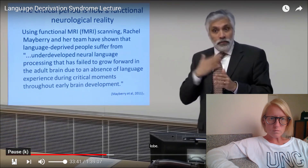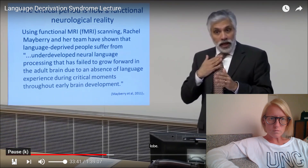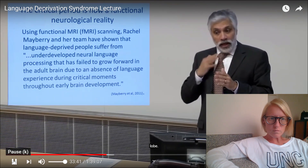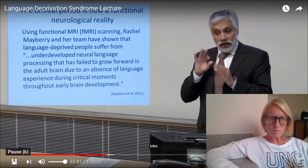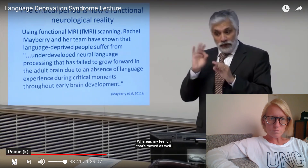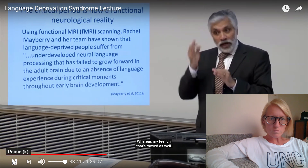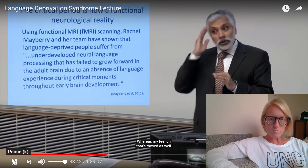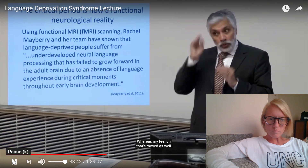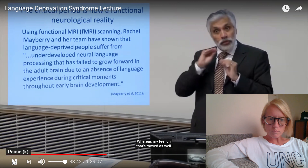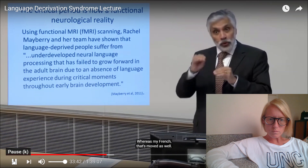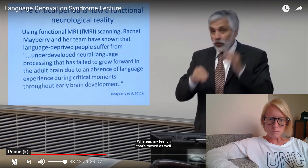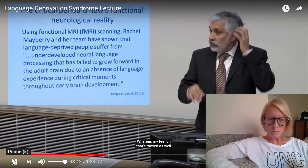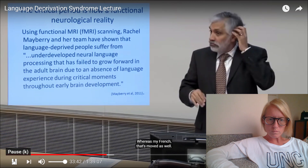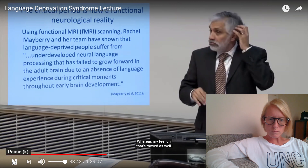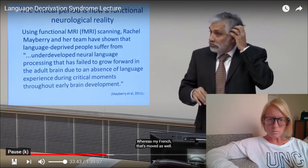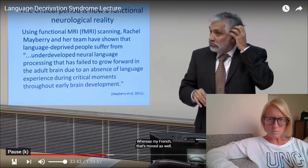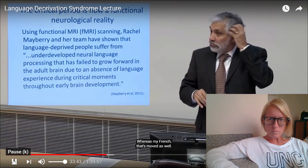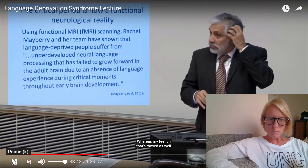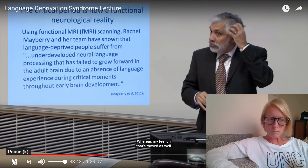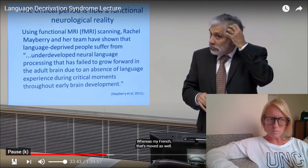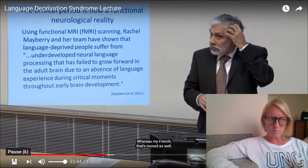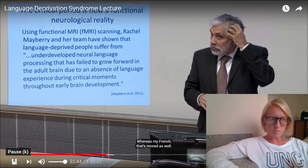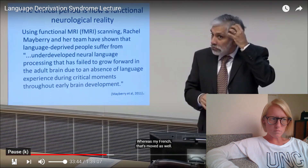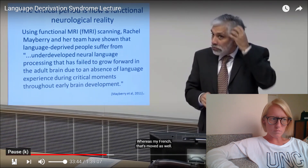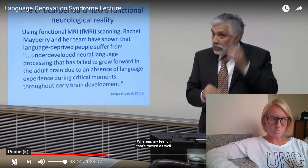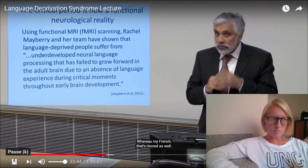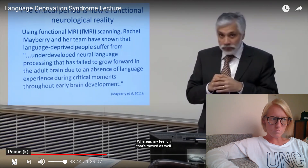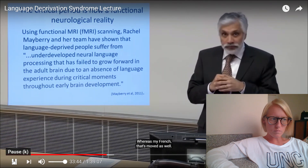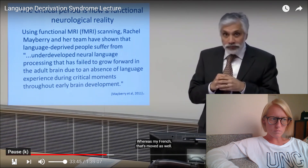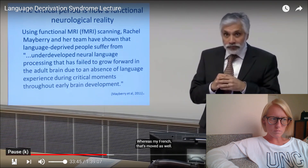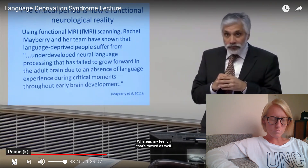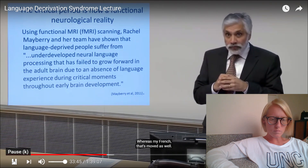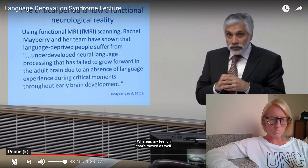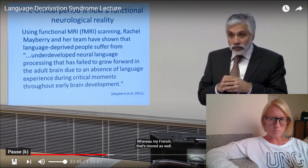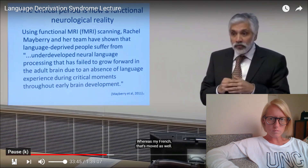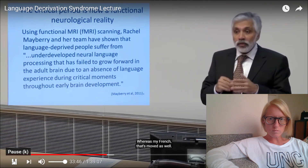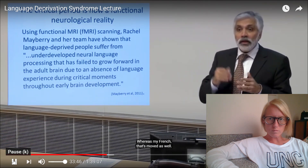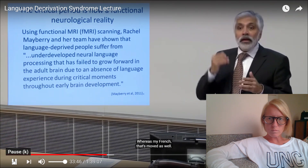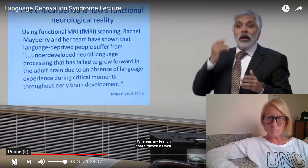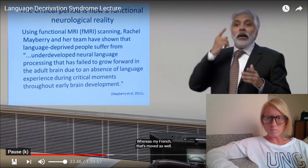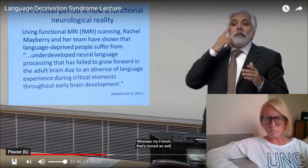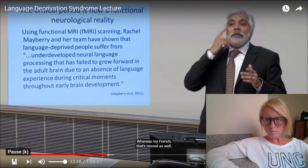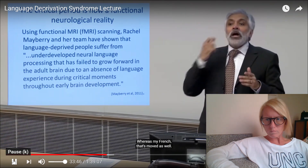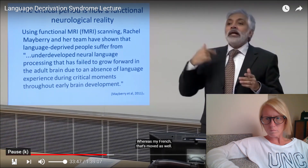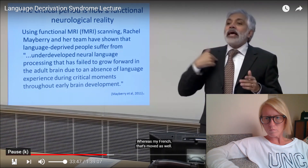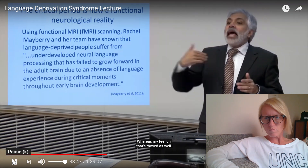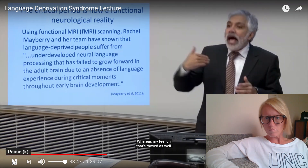lobe, whereas my French, that's moved as well.